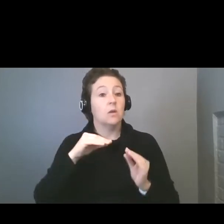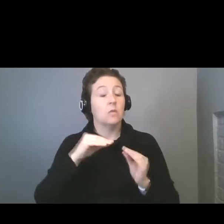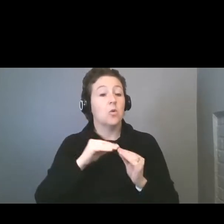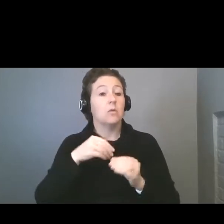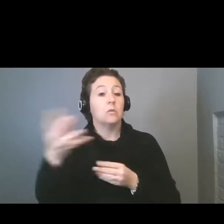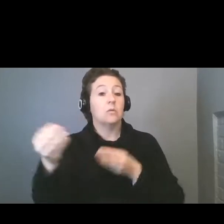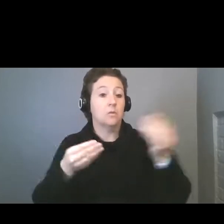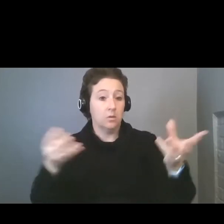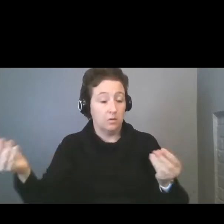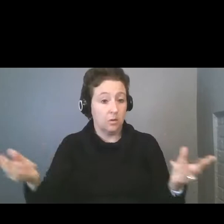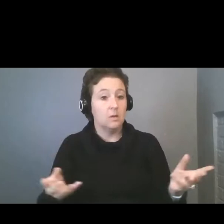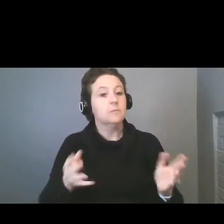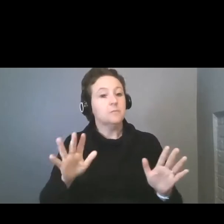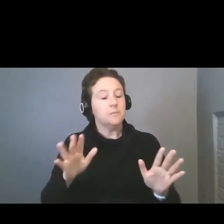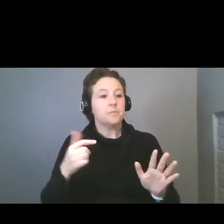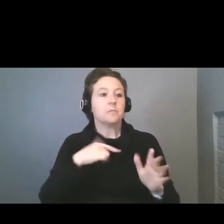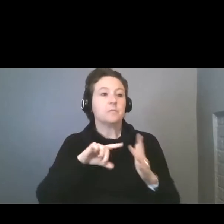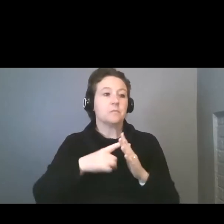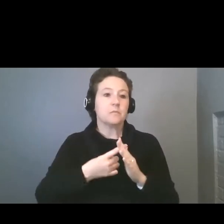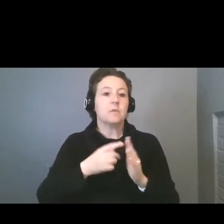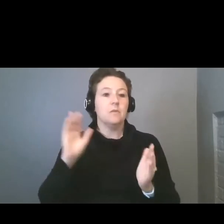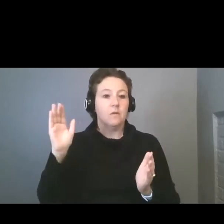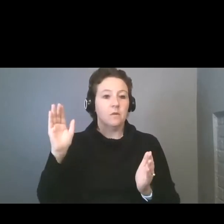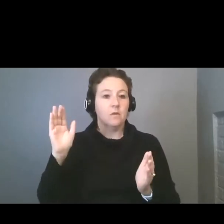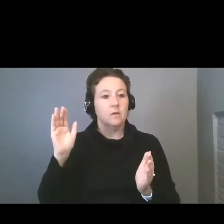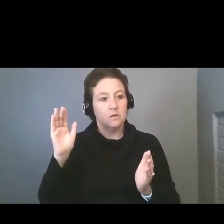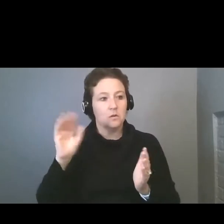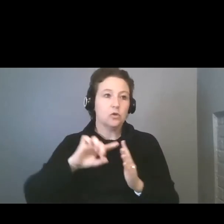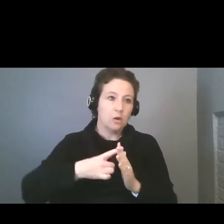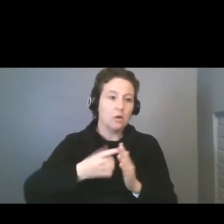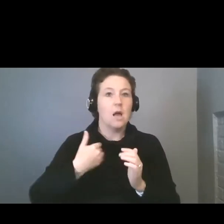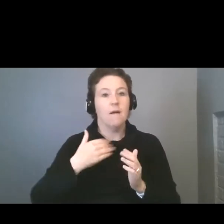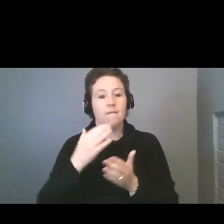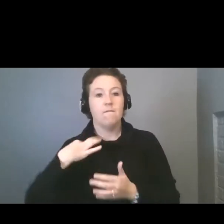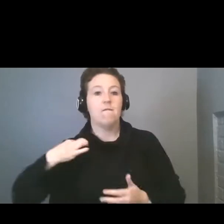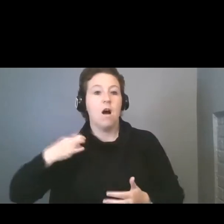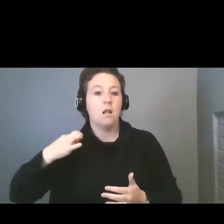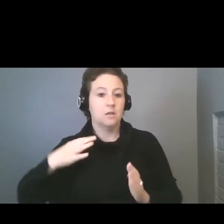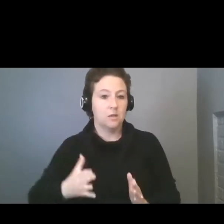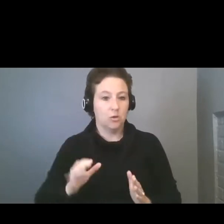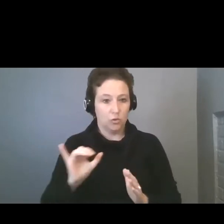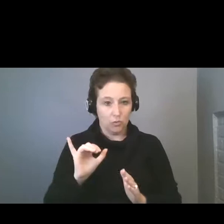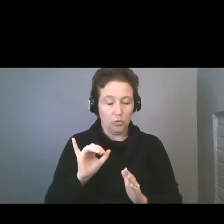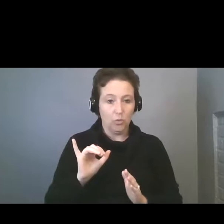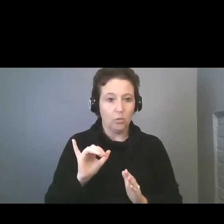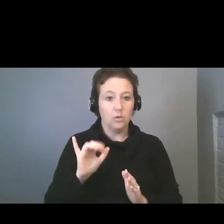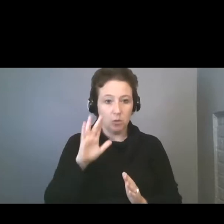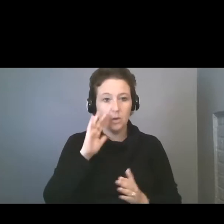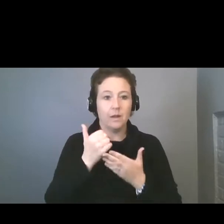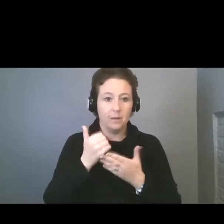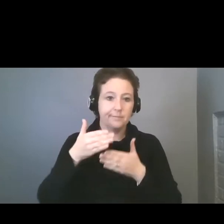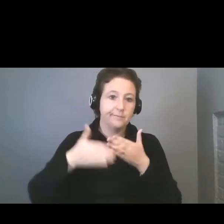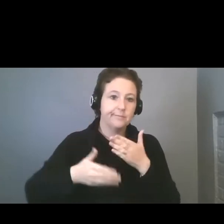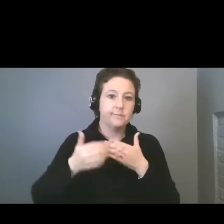then we're starting to ease back into having volunteers as well, which also will help with get some of the tasks